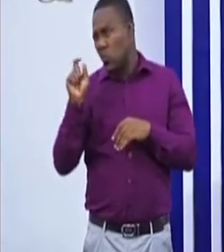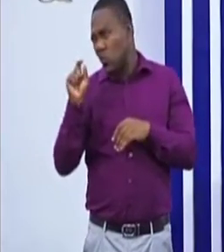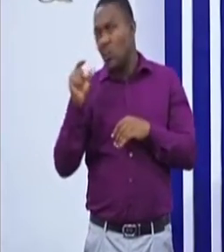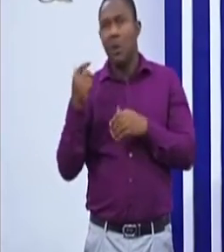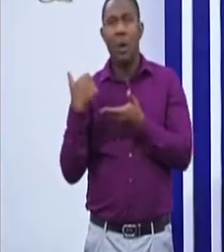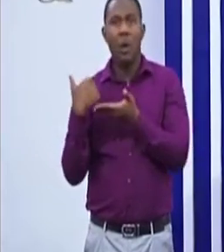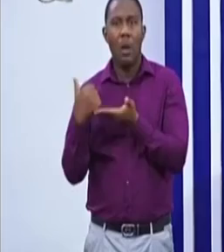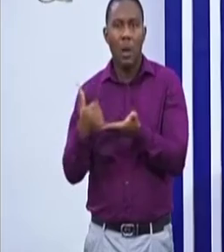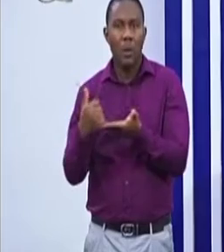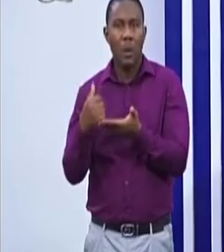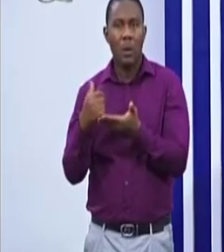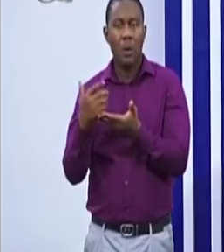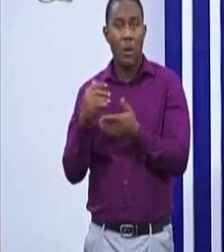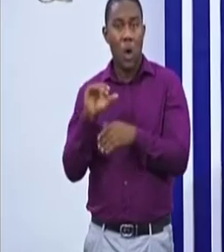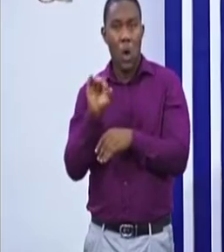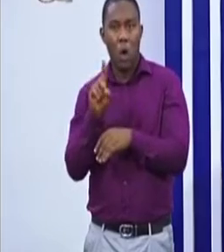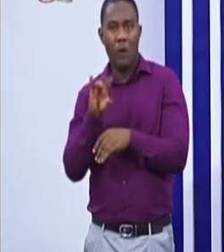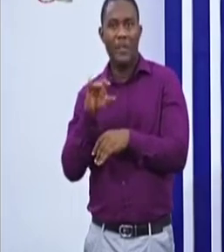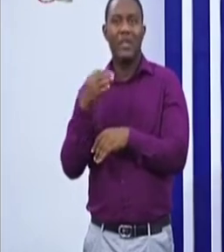coronavirus.